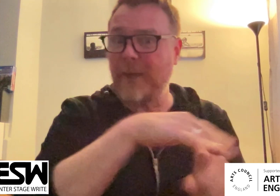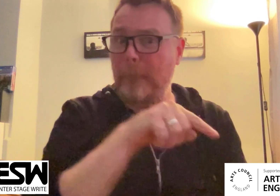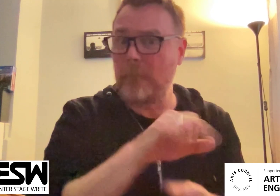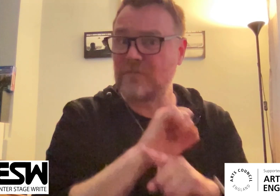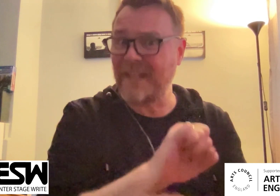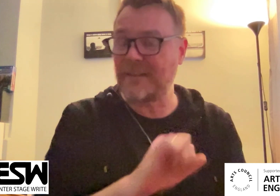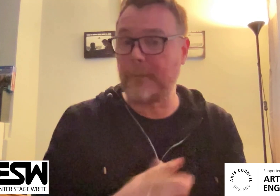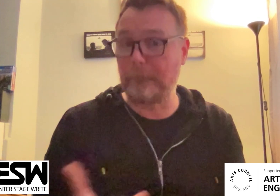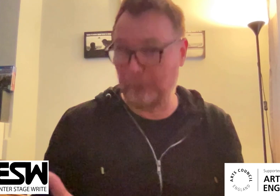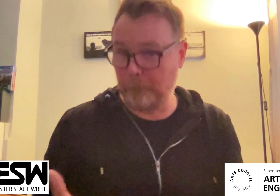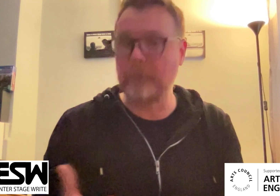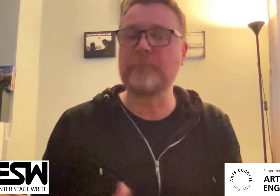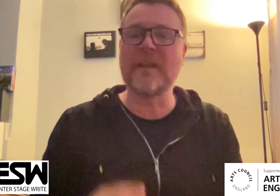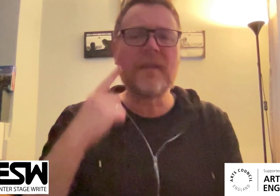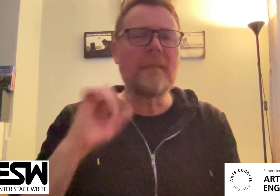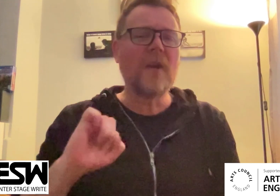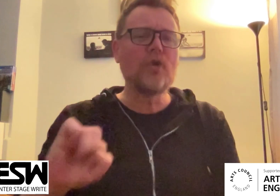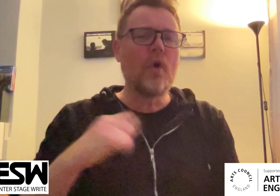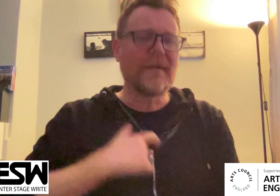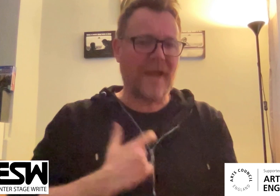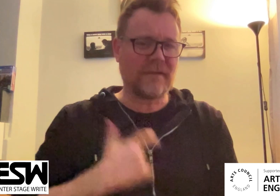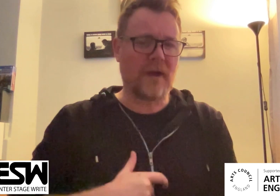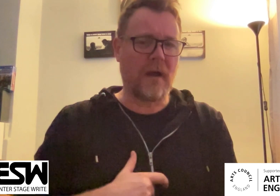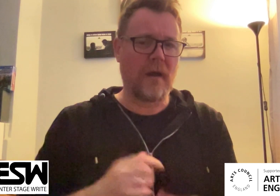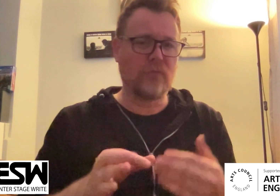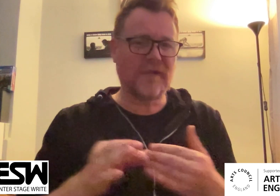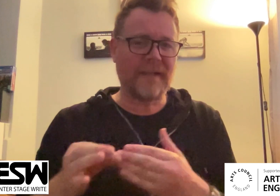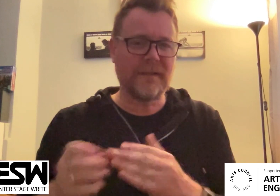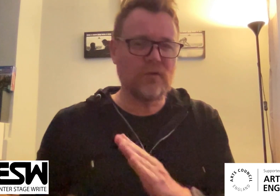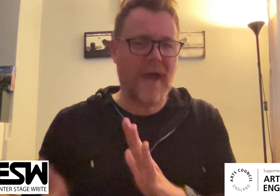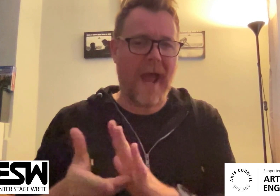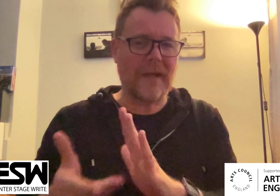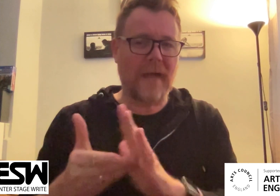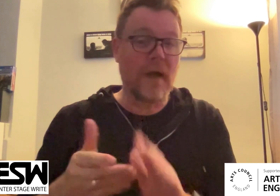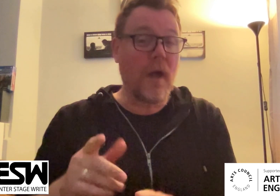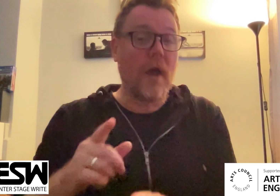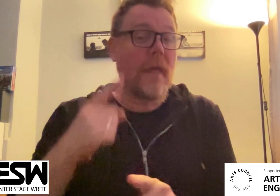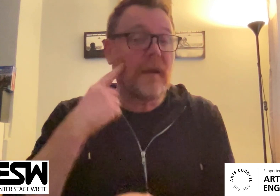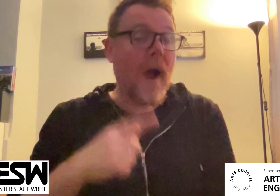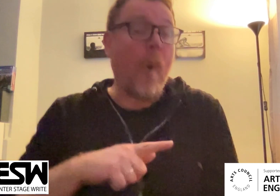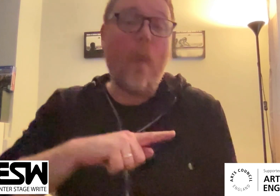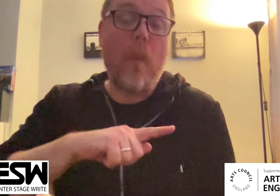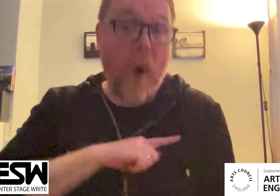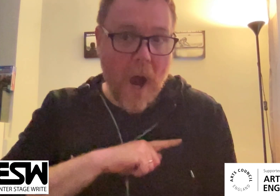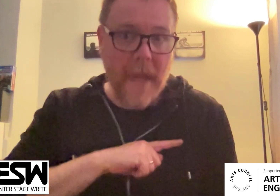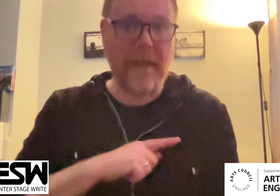protect him. So think about your character, your protagonist, and add detail. You need to really get